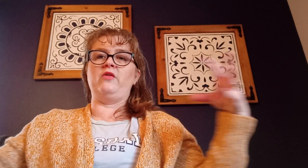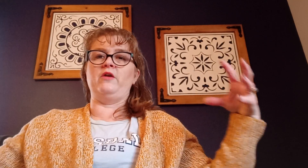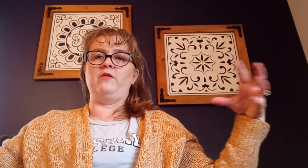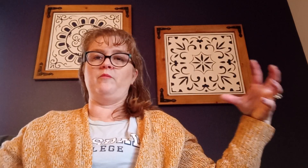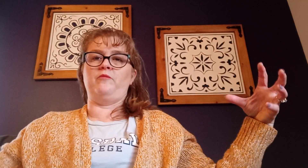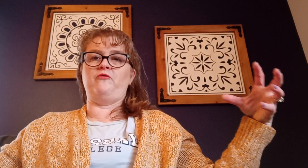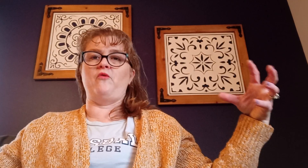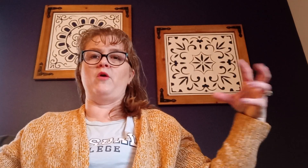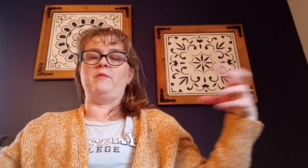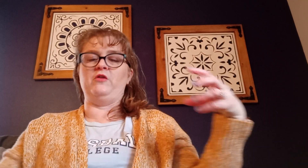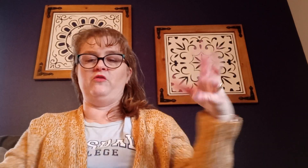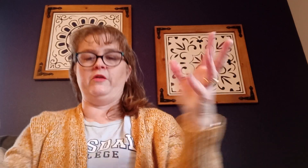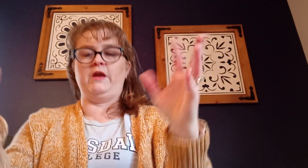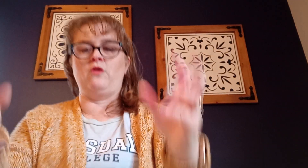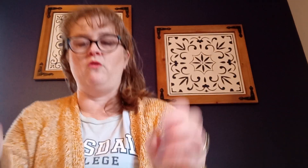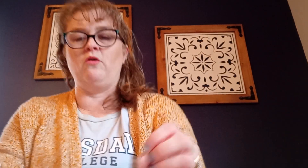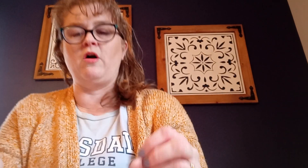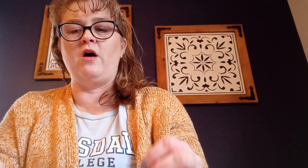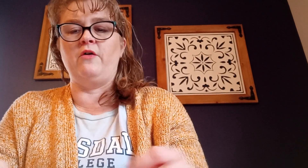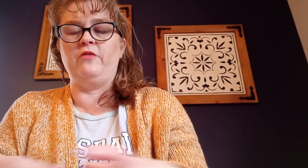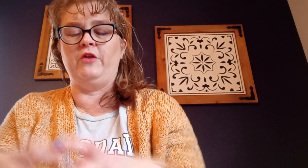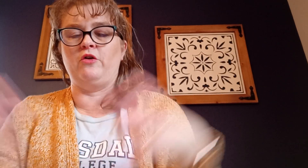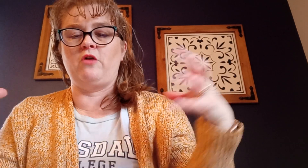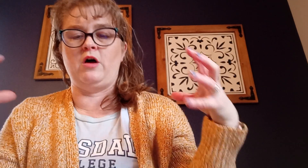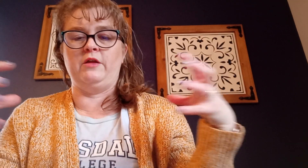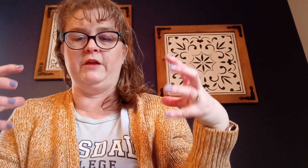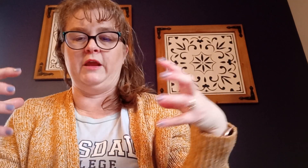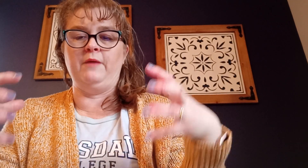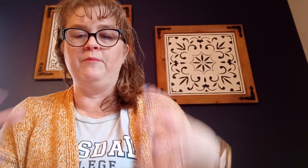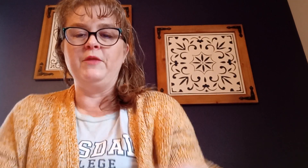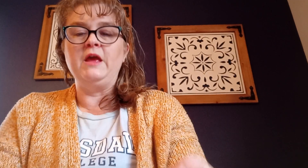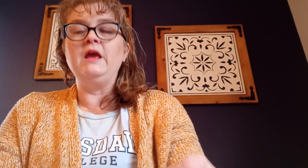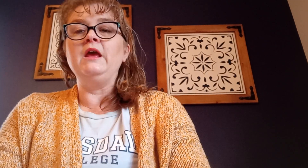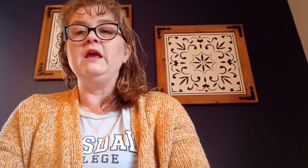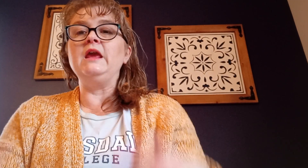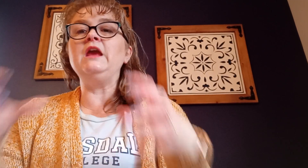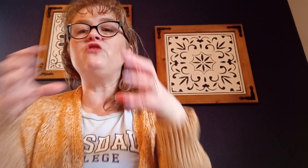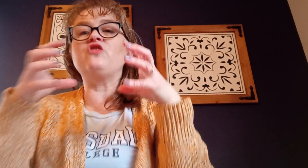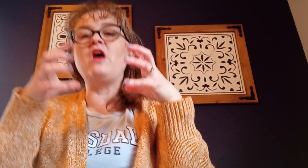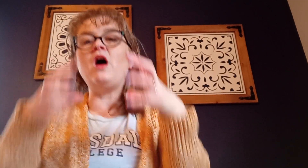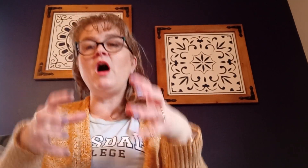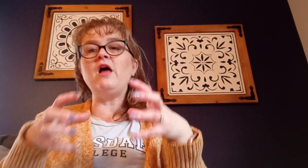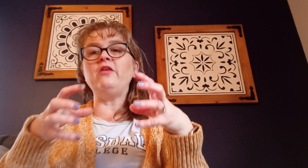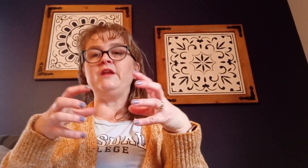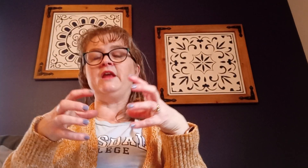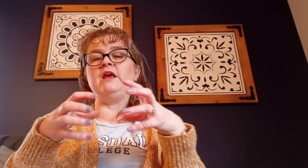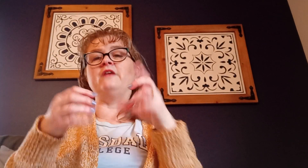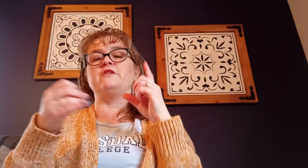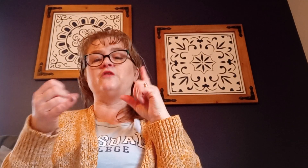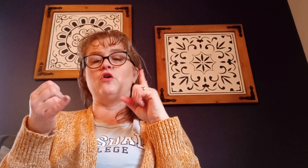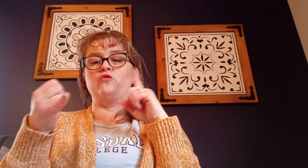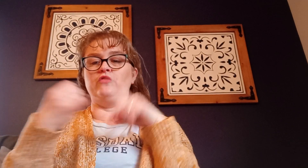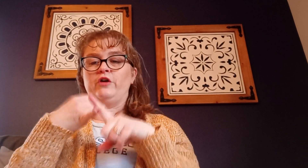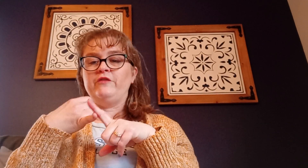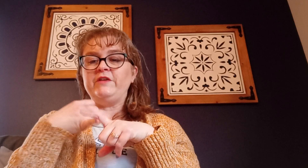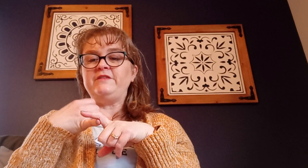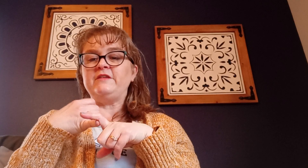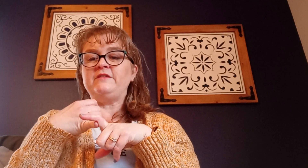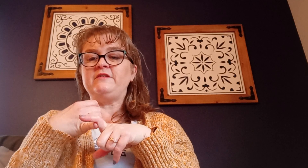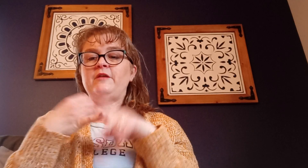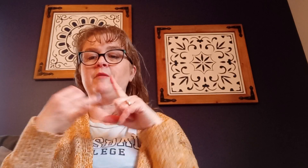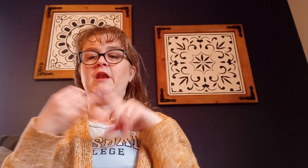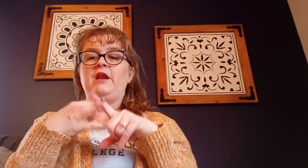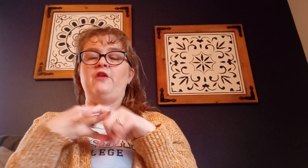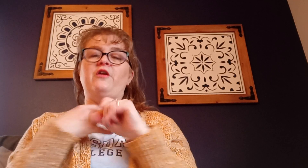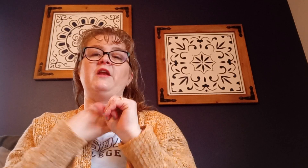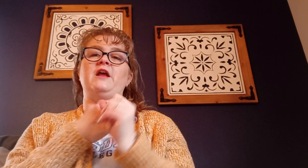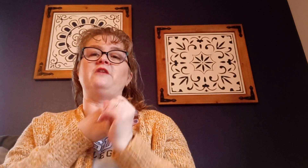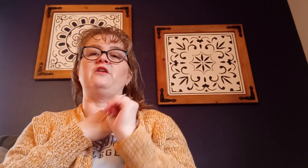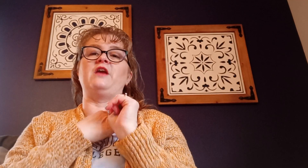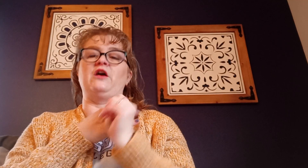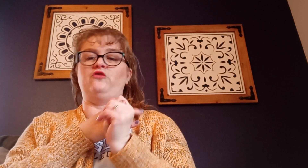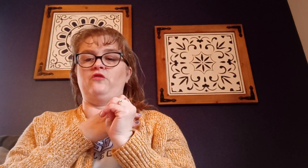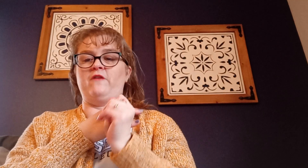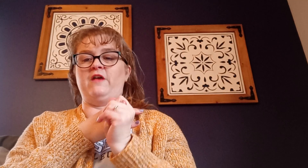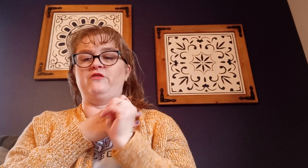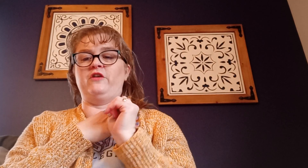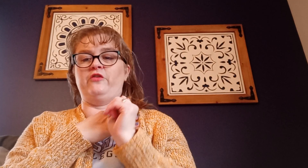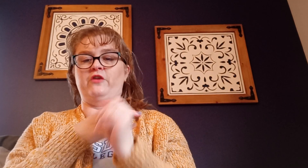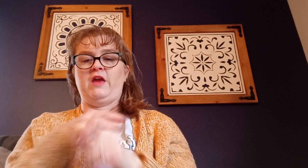quickly form into like a whole little colony. Each colony has its own nervous system and an interconnected gastrovascular